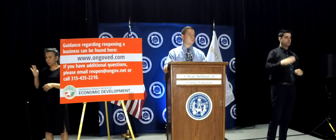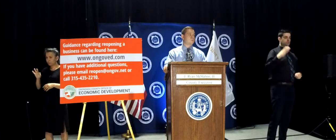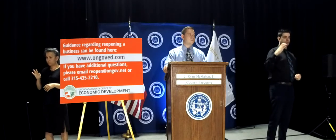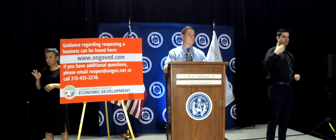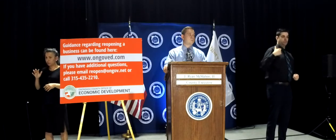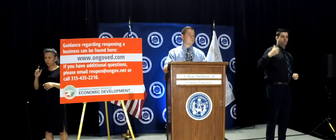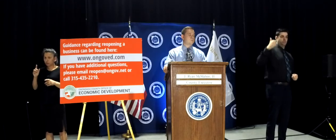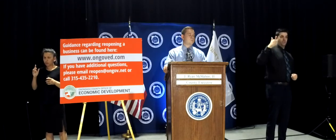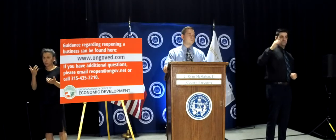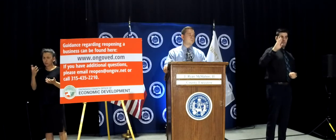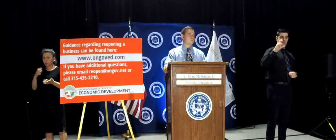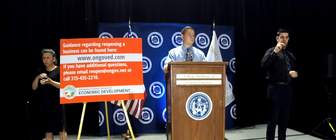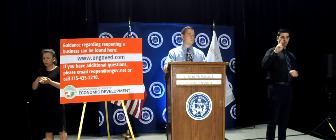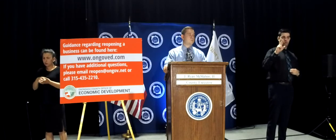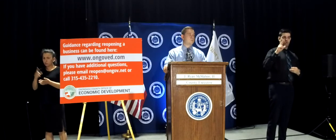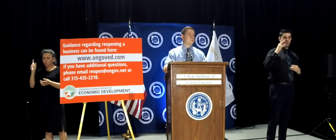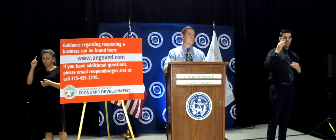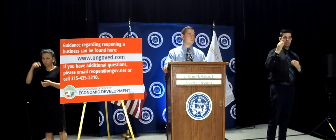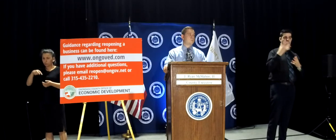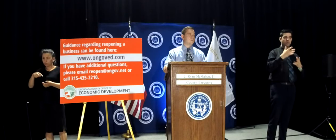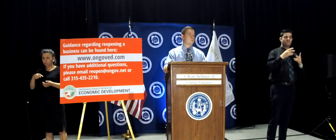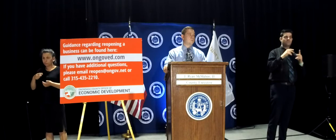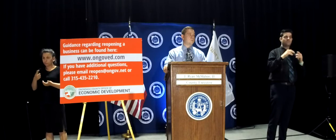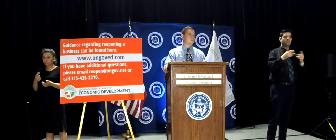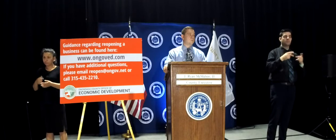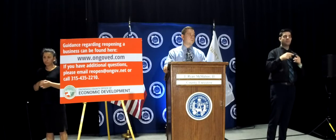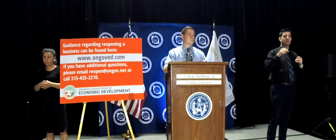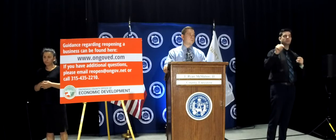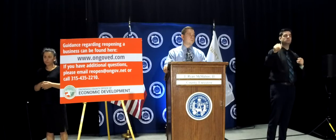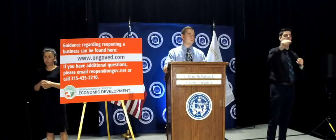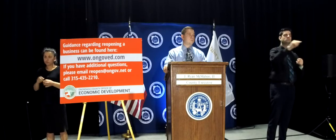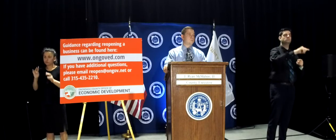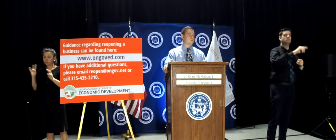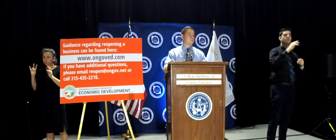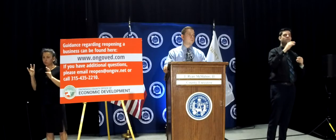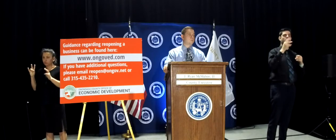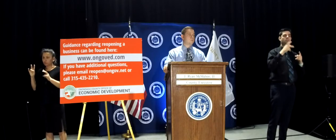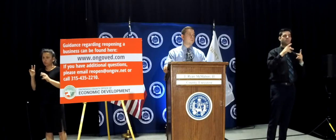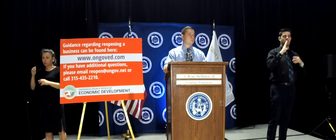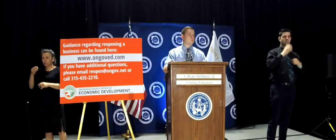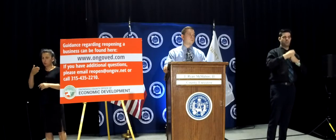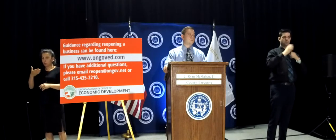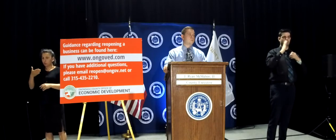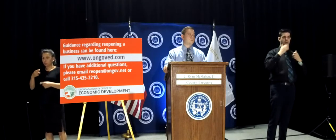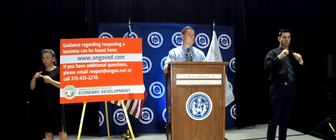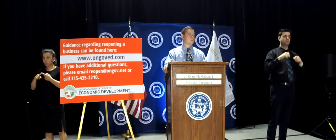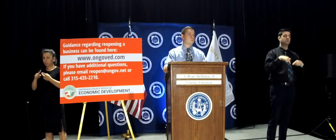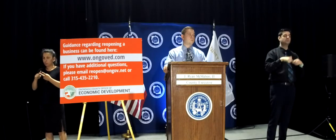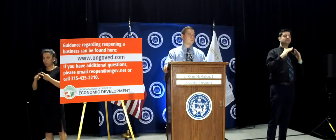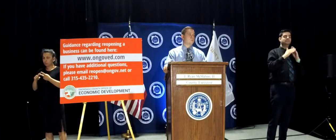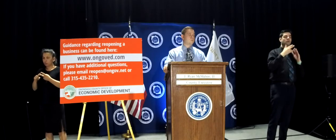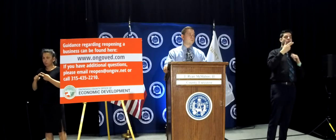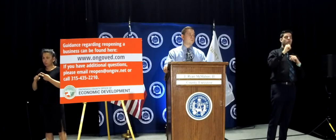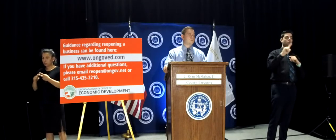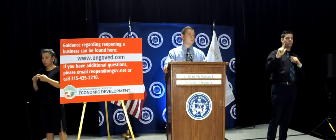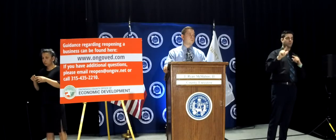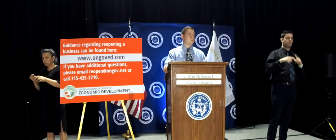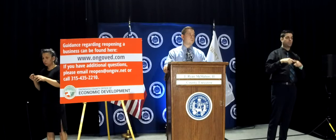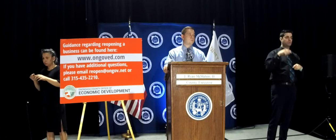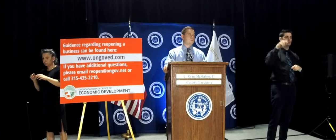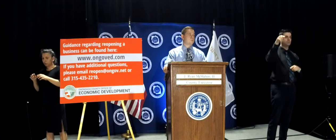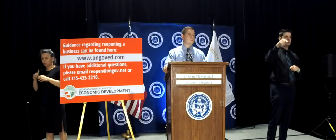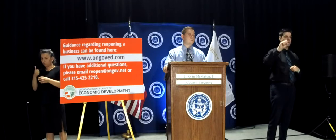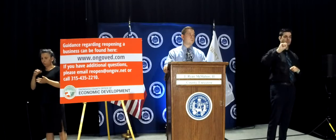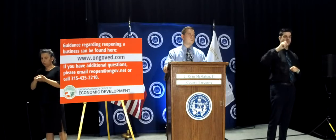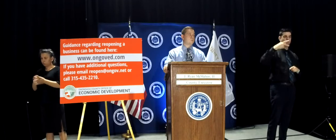tomorrow, downtown in front of City Hall and at the Public Safety Building. Do you have any advice for people